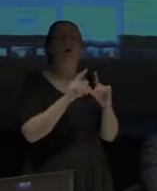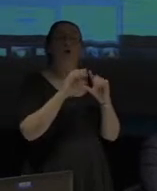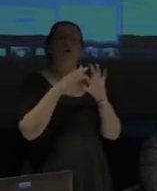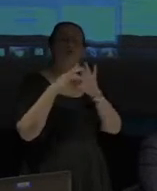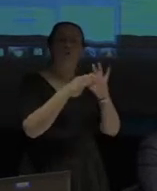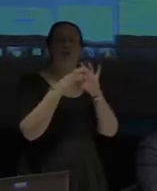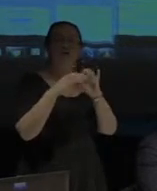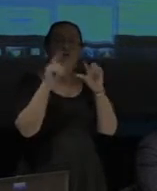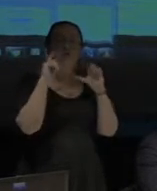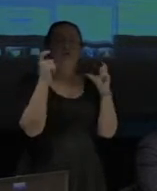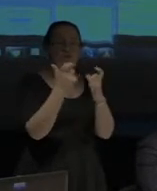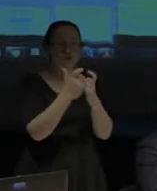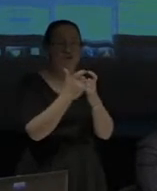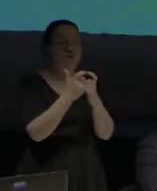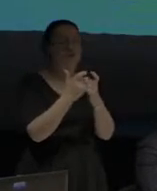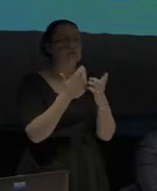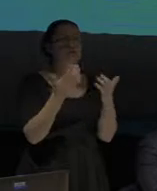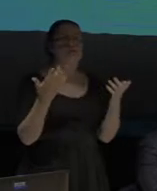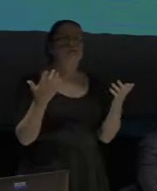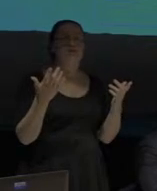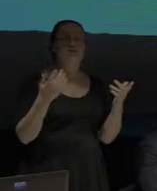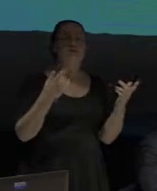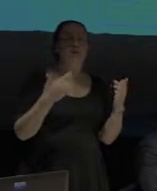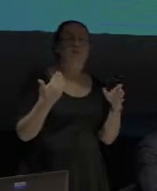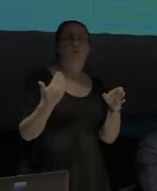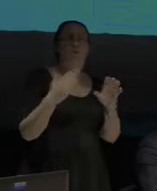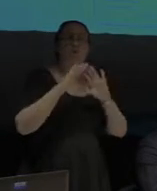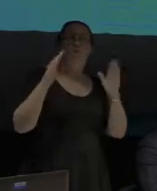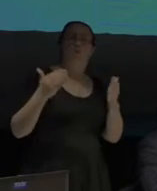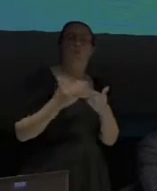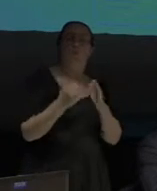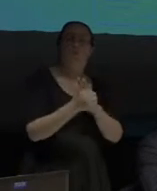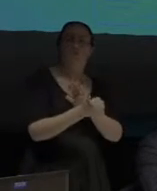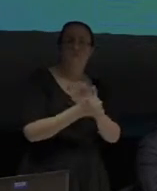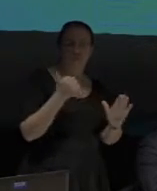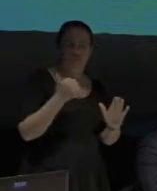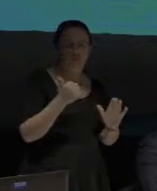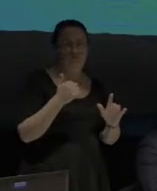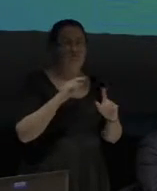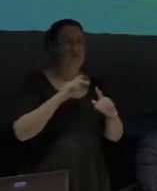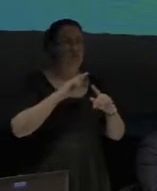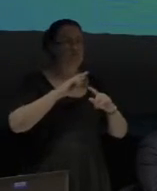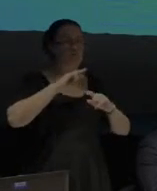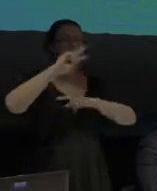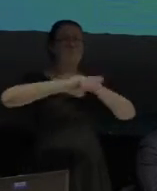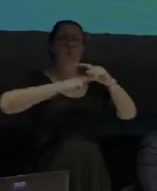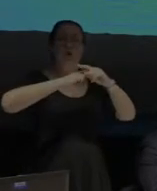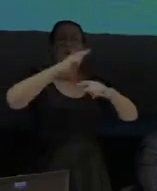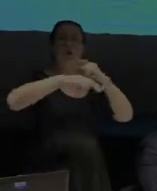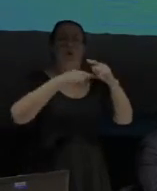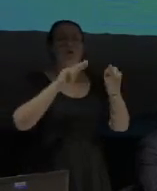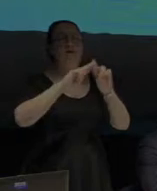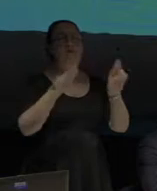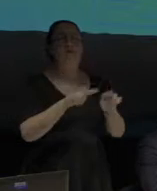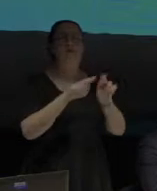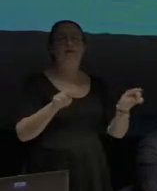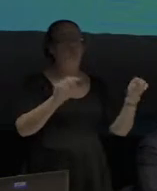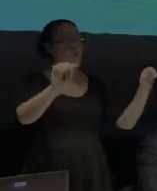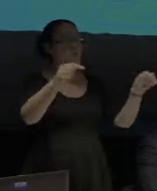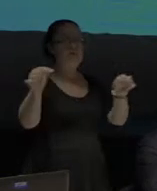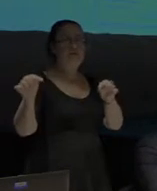CityLit. WorldSkills, for those of you who don't know, orchestrates a biennial international competition across